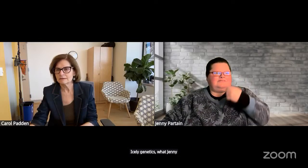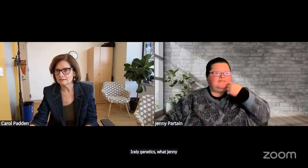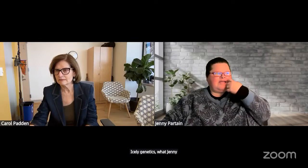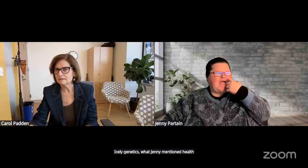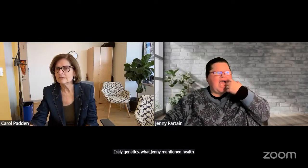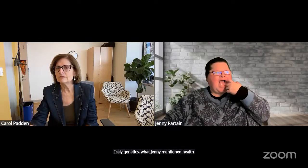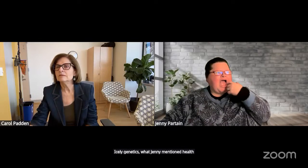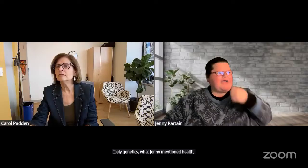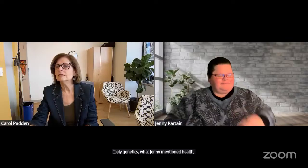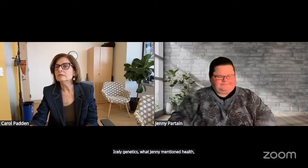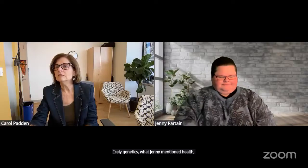health.